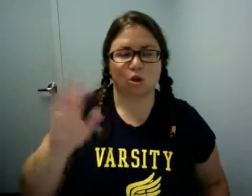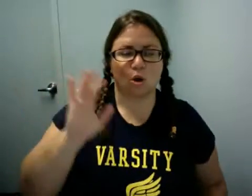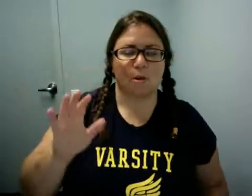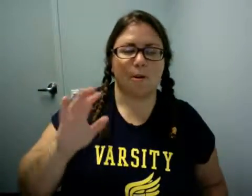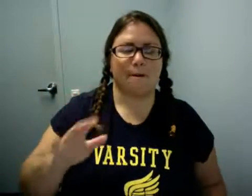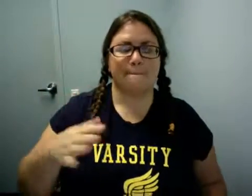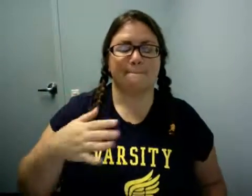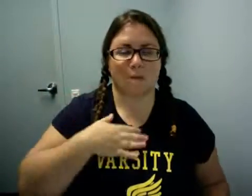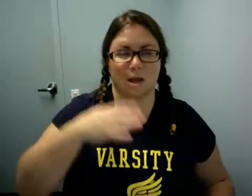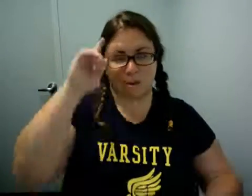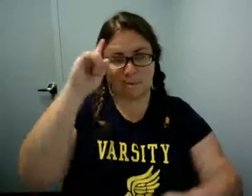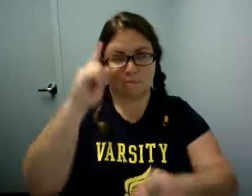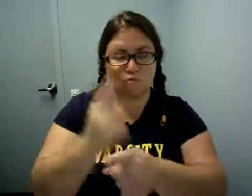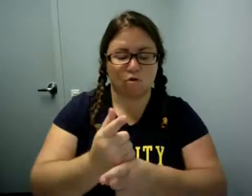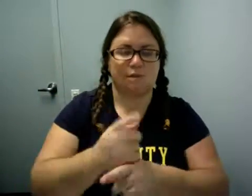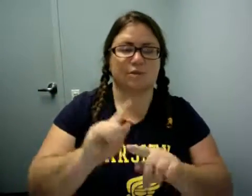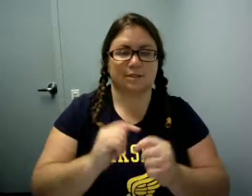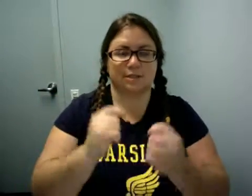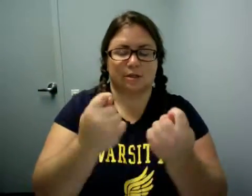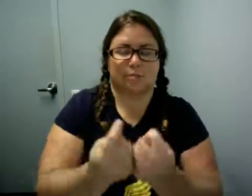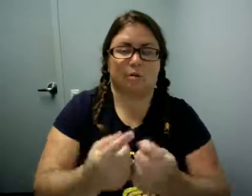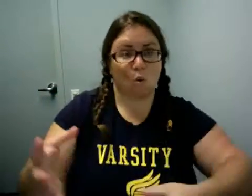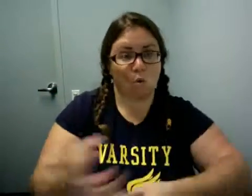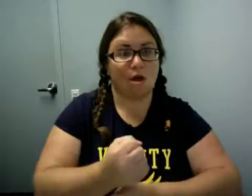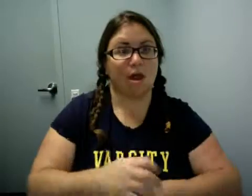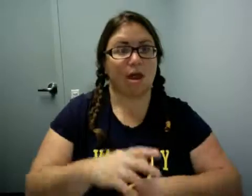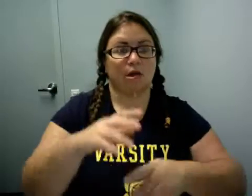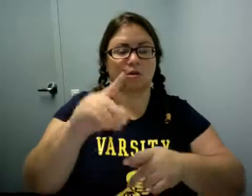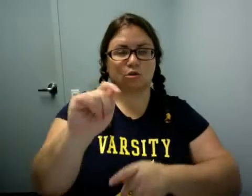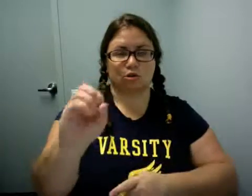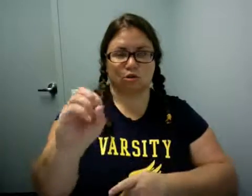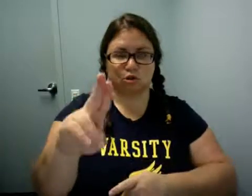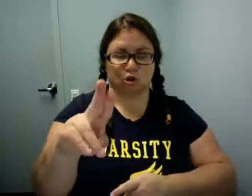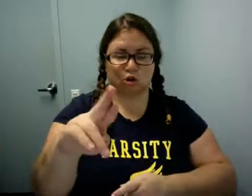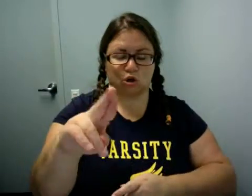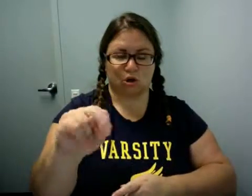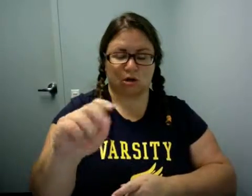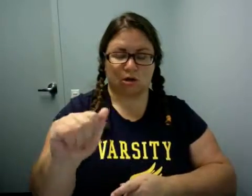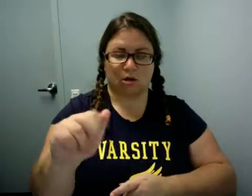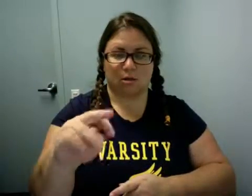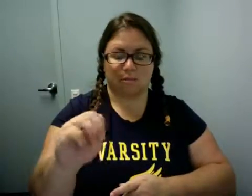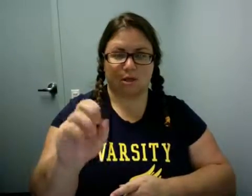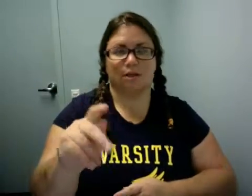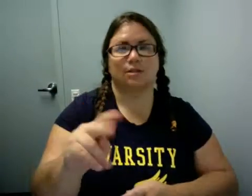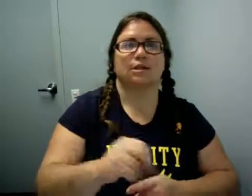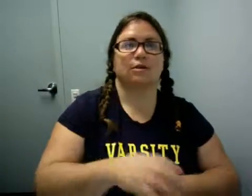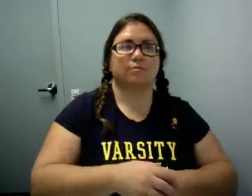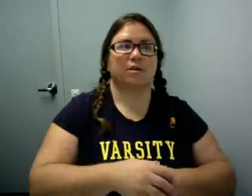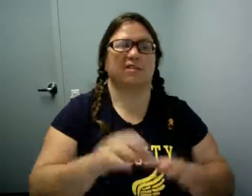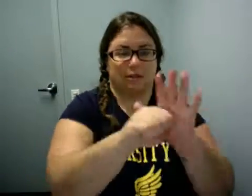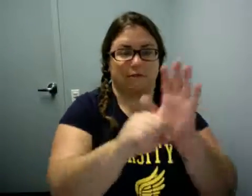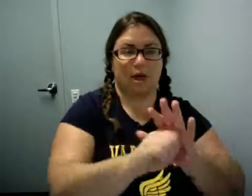brother's team won a tournament in Colorado that qualified them for this international tournament